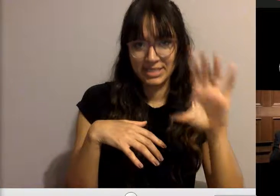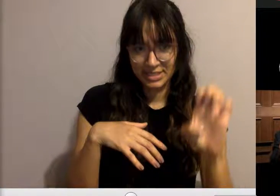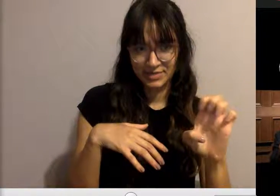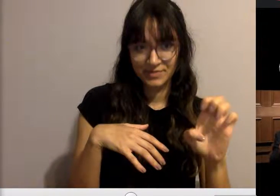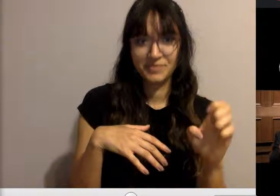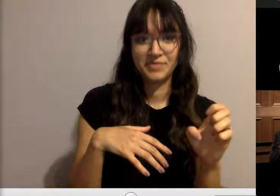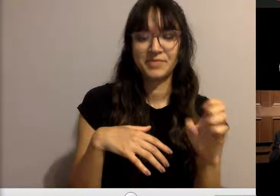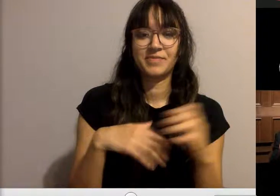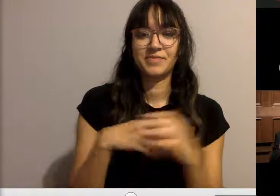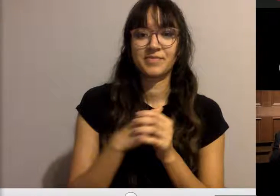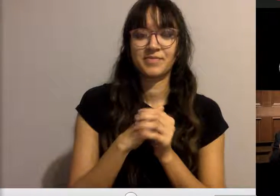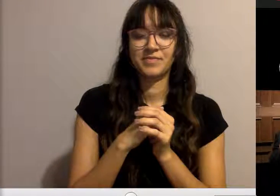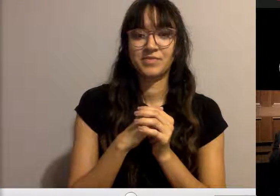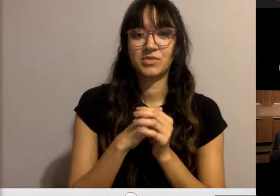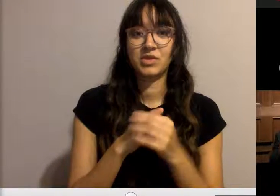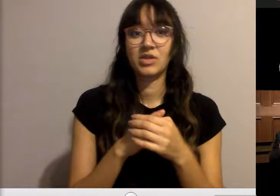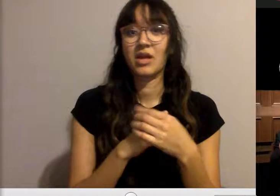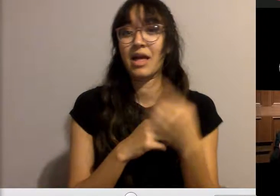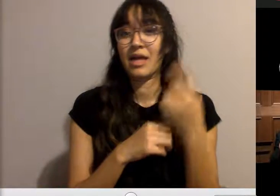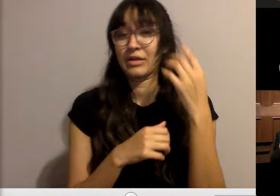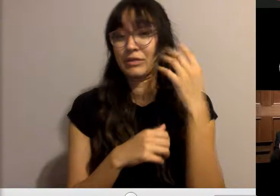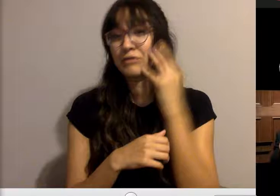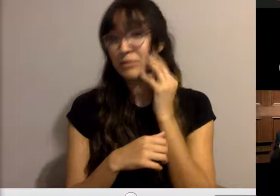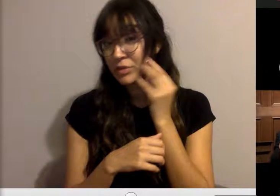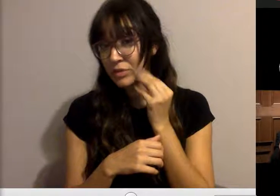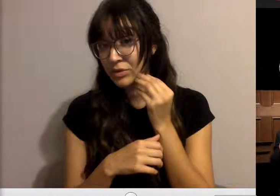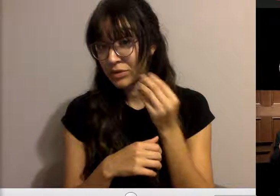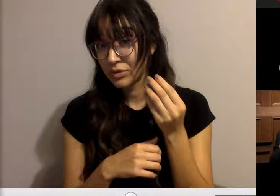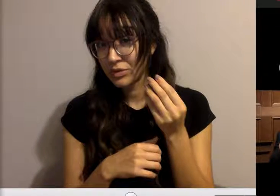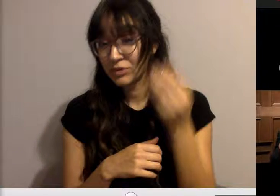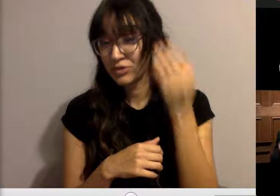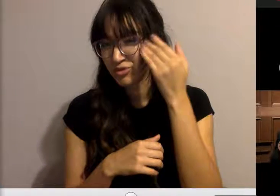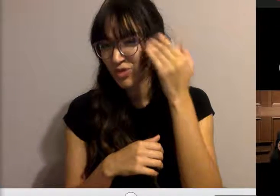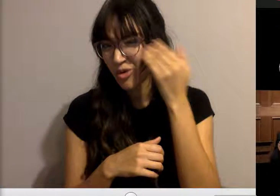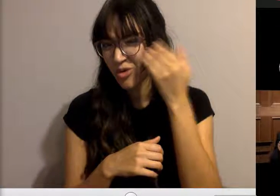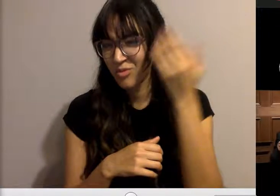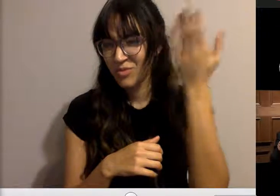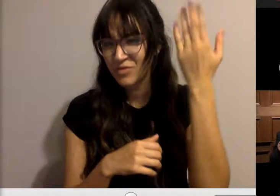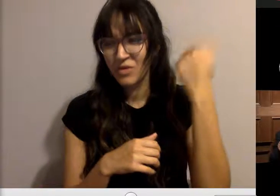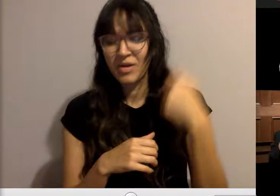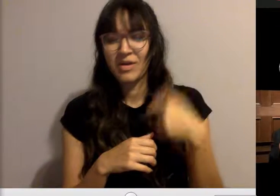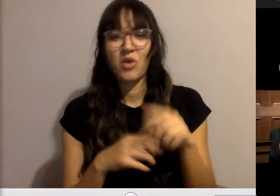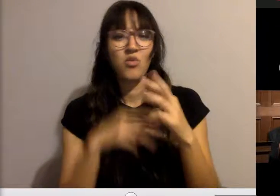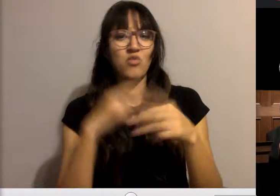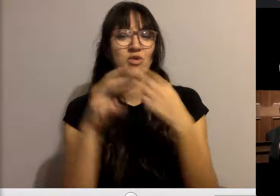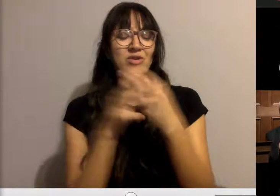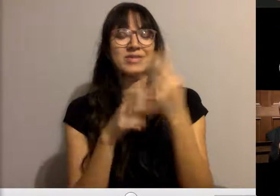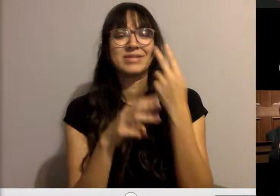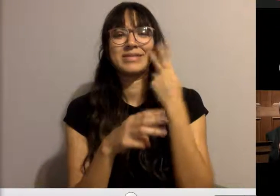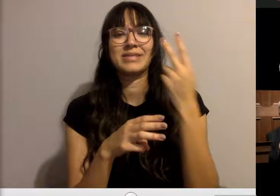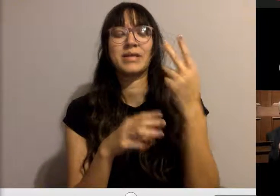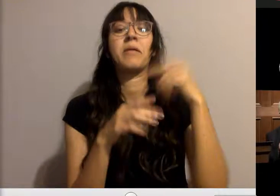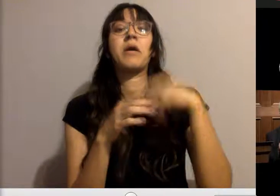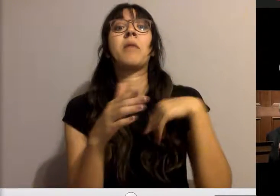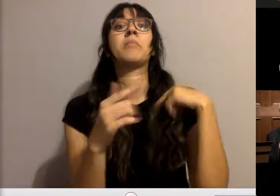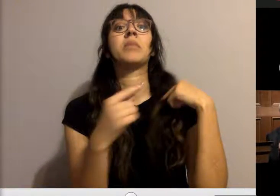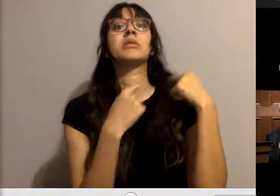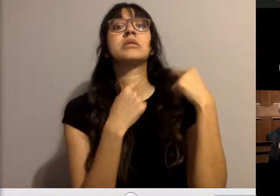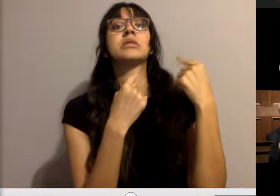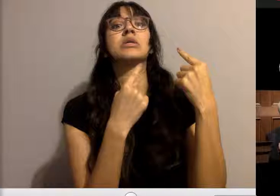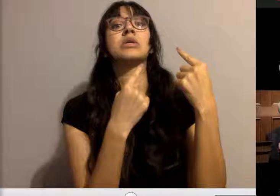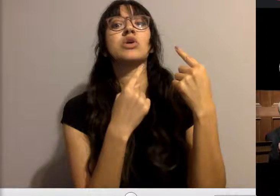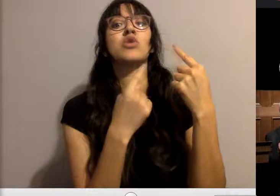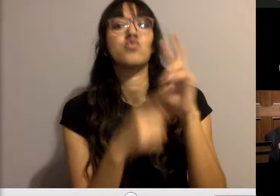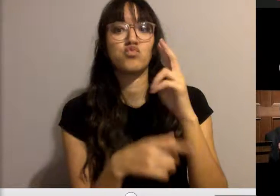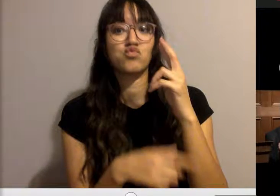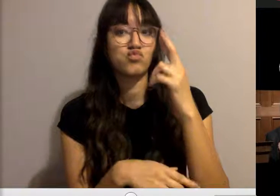It's a collapse that I think the world has never seen until, say, the collapse of the Roman Empire. And even that